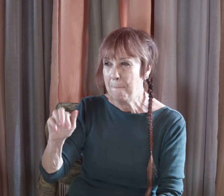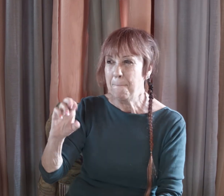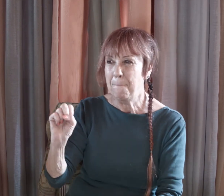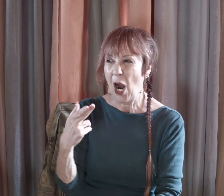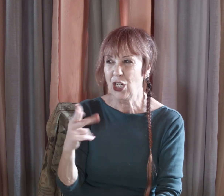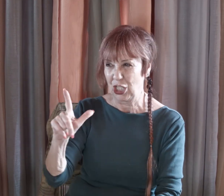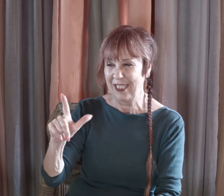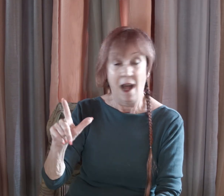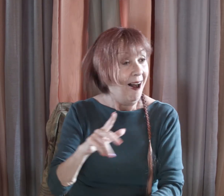at Marshall.